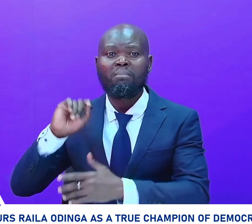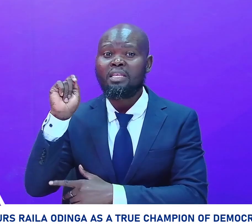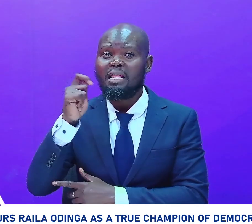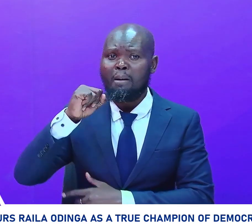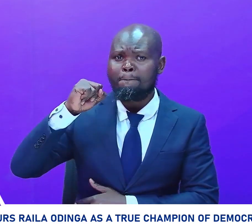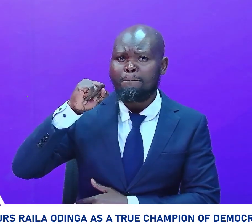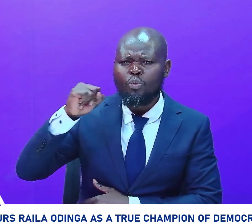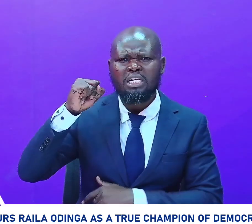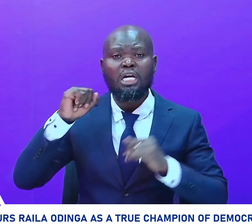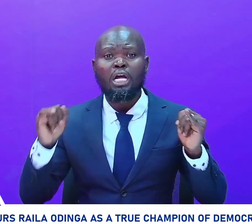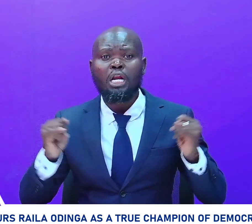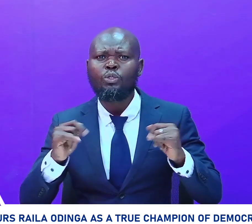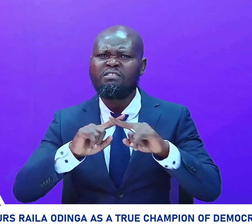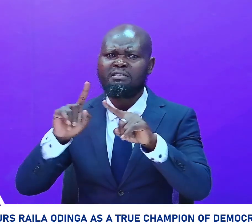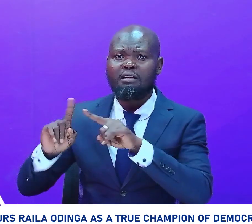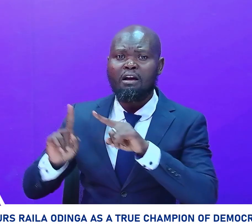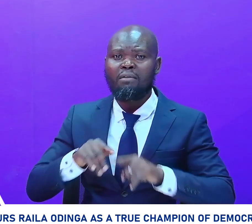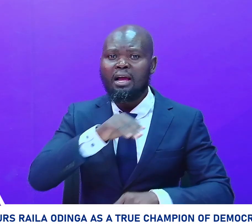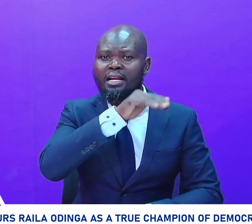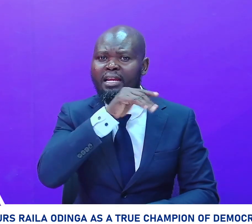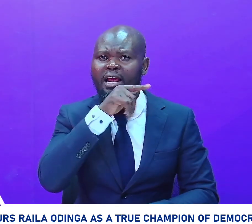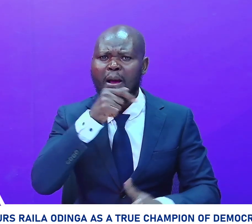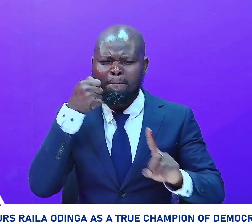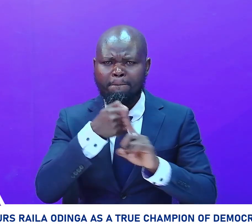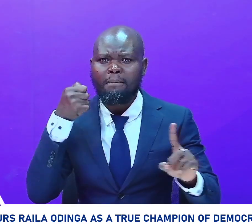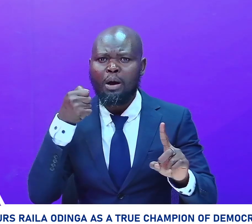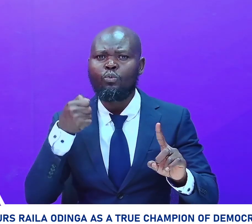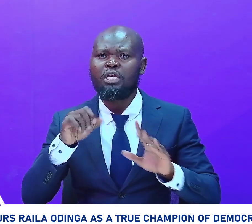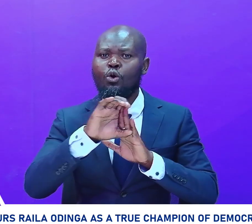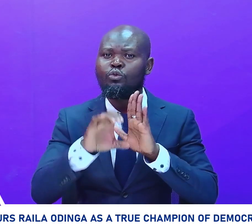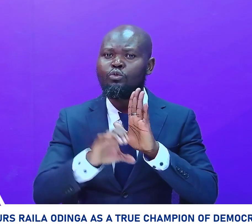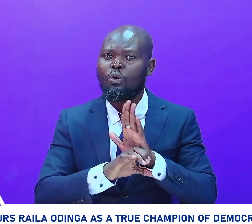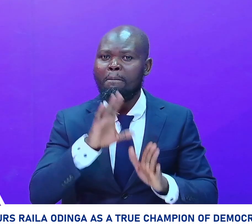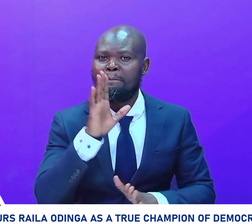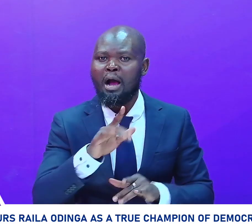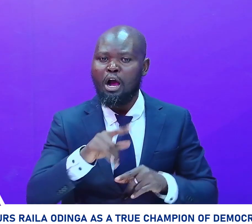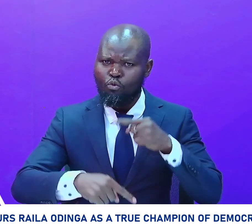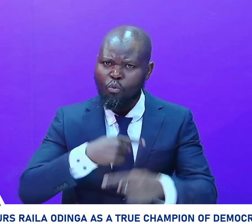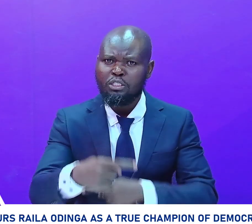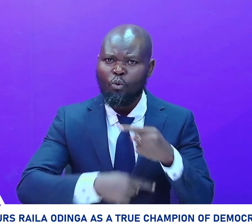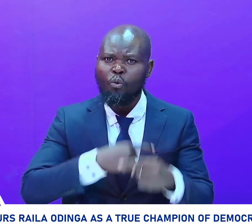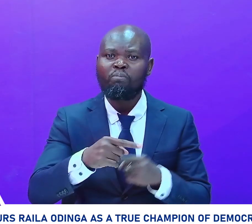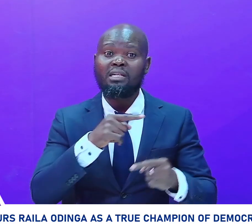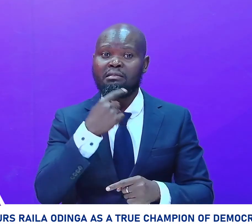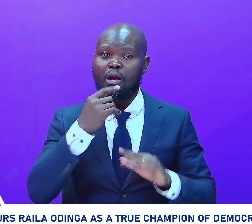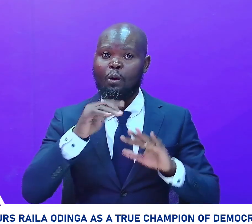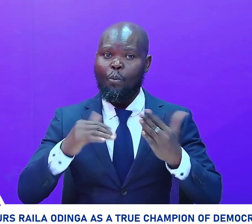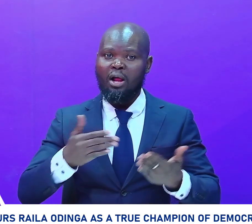to Kenya's political journey and Odinga's impact on the continent. He said Odinga's leadership